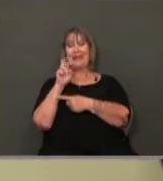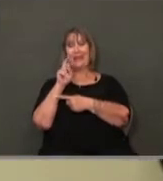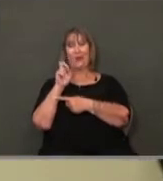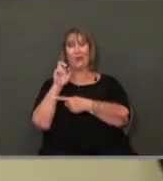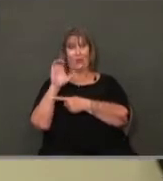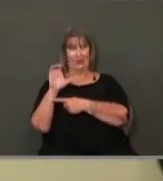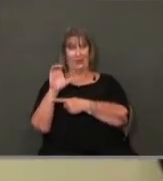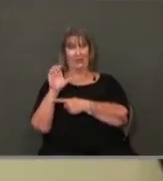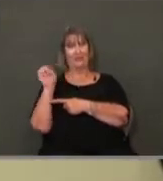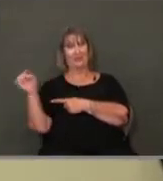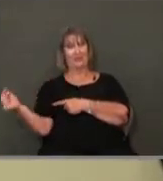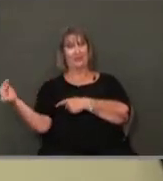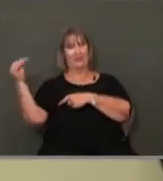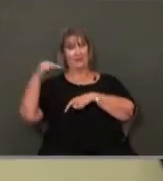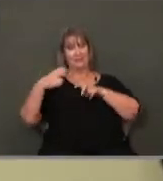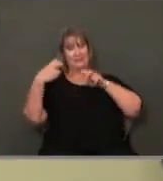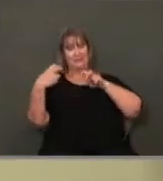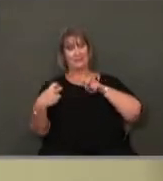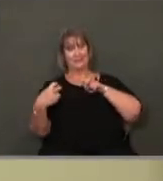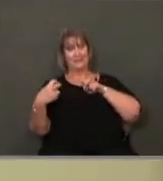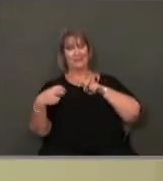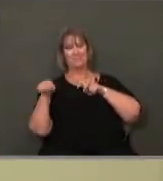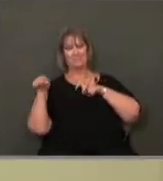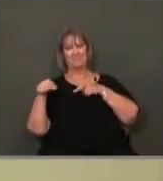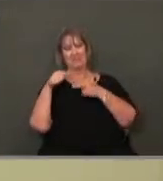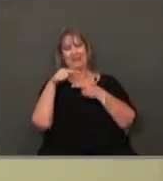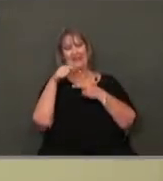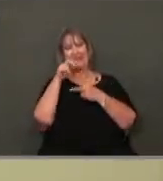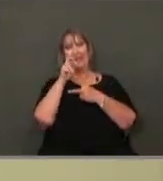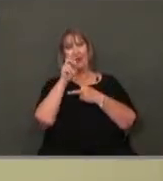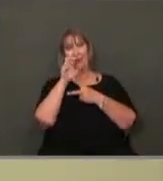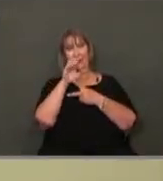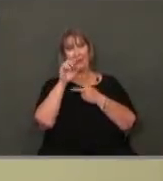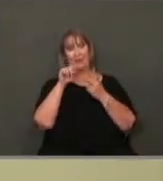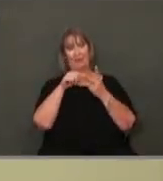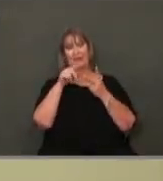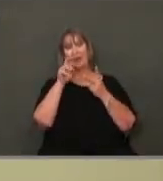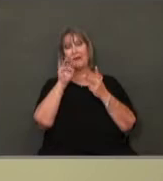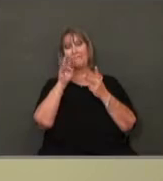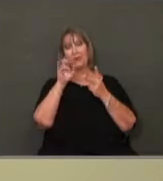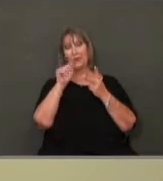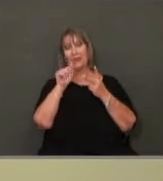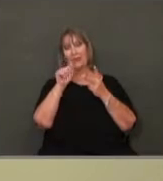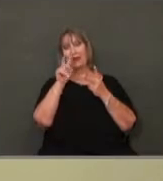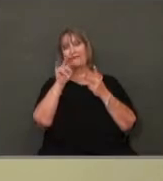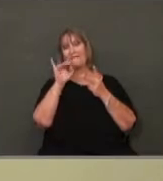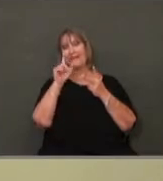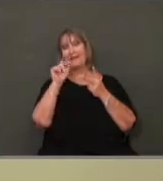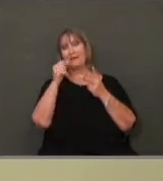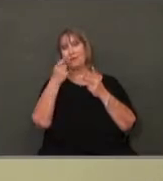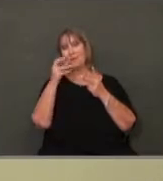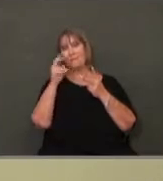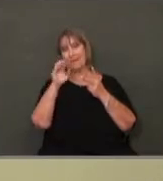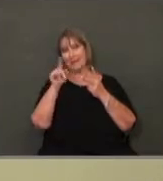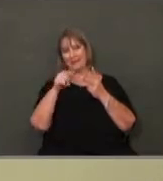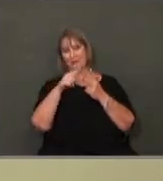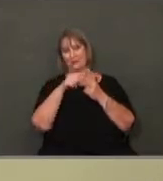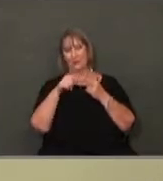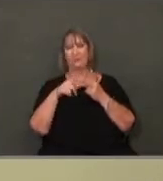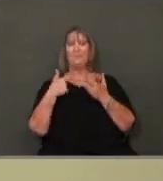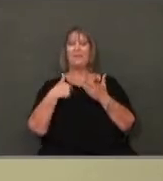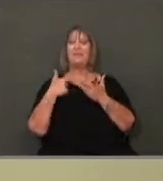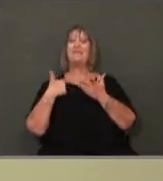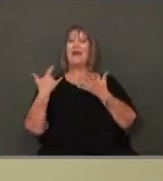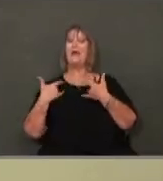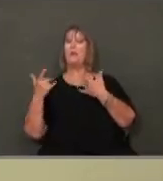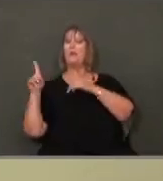Maria Villagomez and saying, all right, here's what we heard from the public all year long, right? Here's what we heard recently